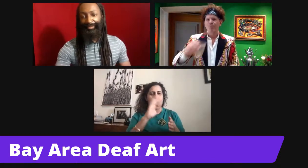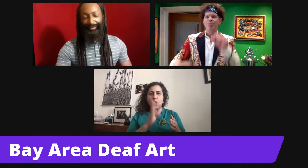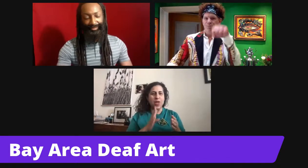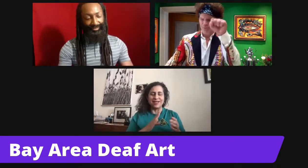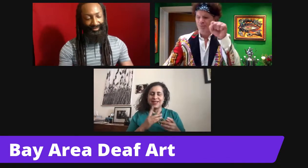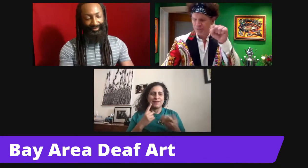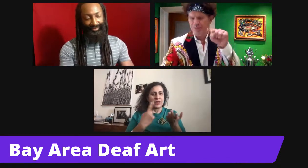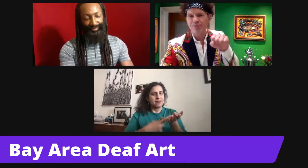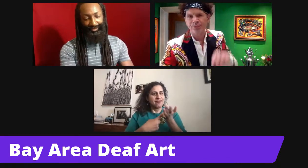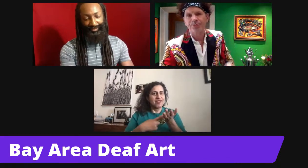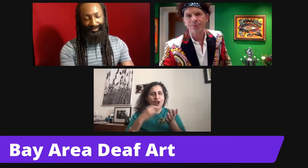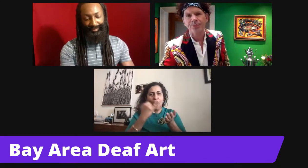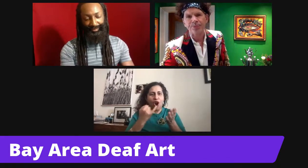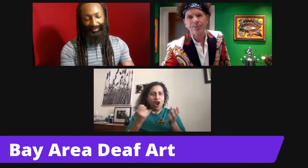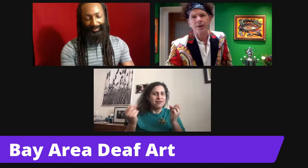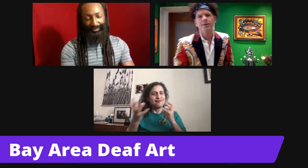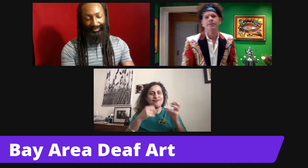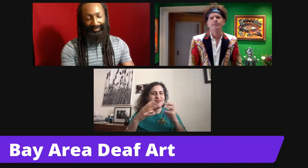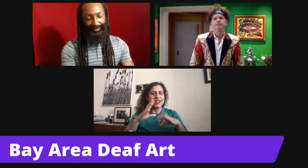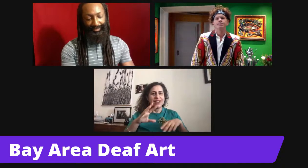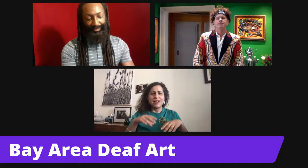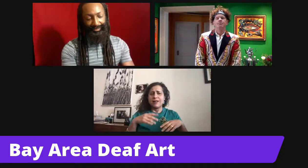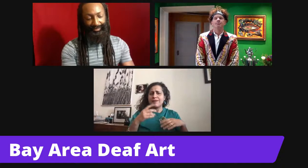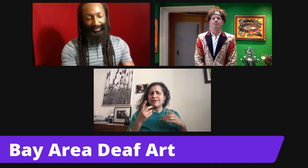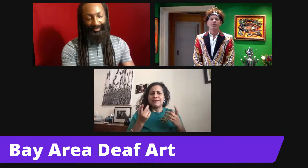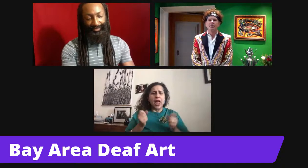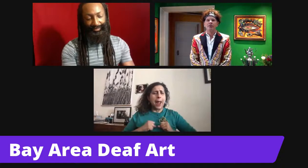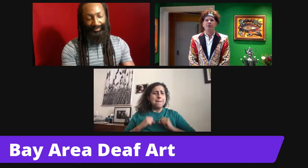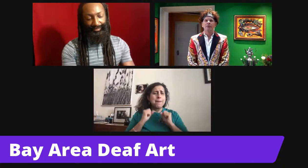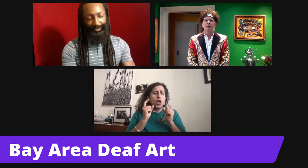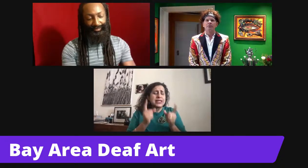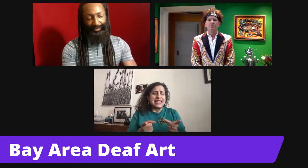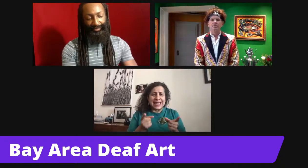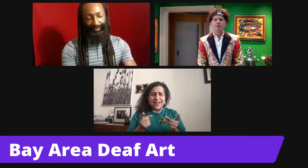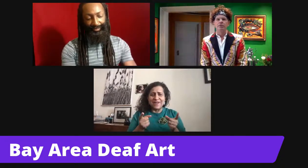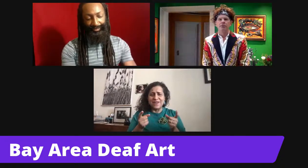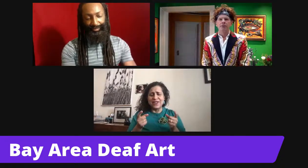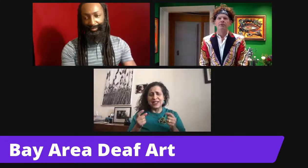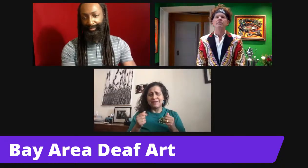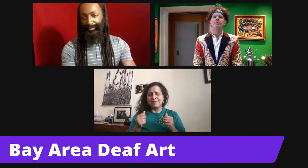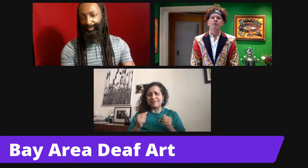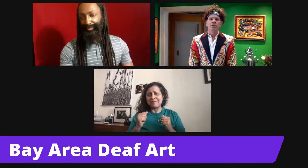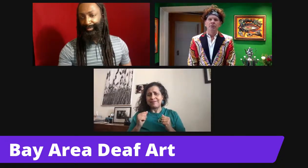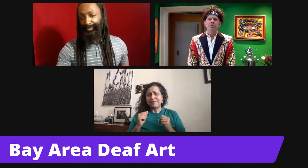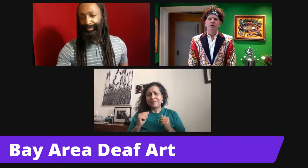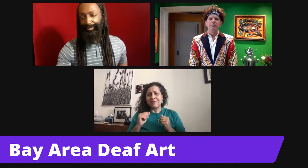and they never stopped making art. They never stopped. It was so